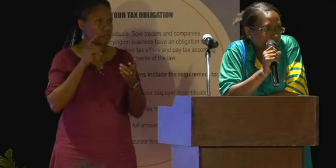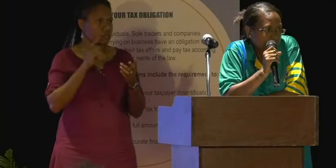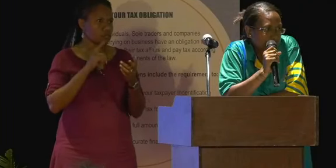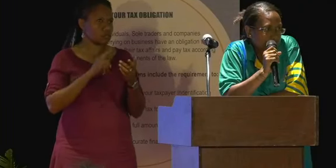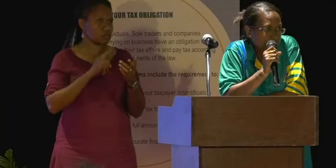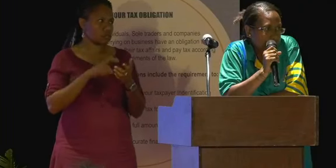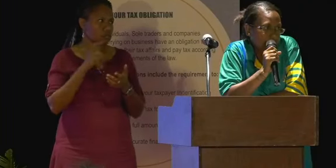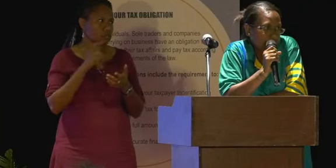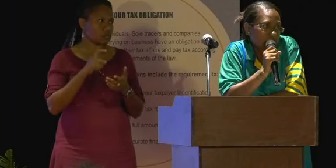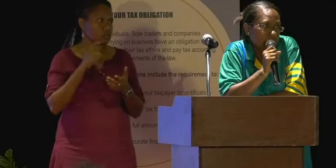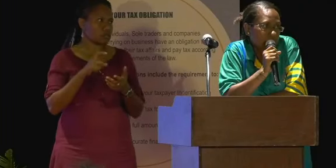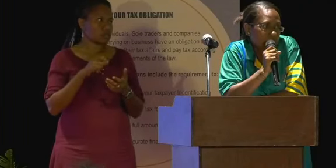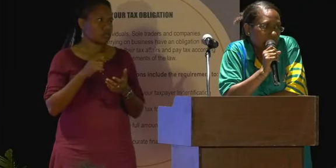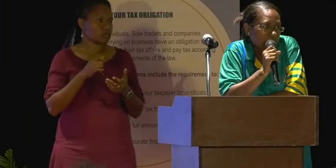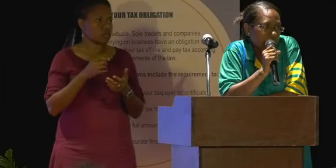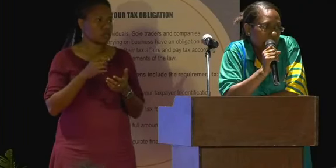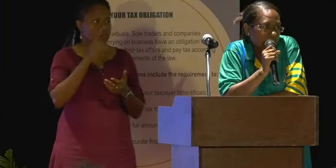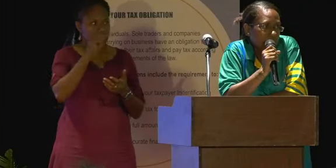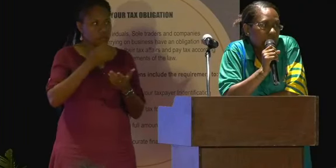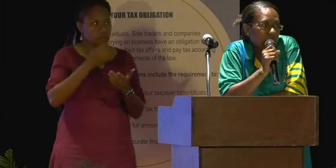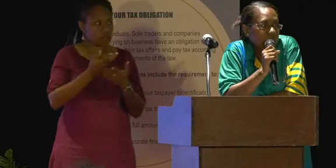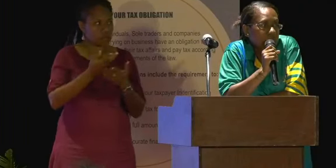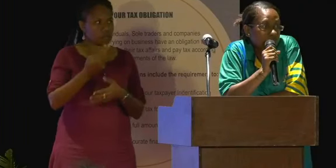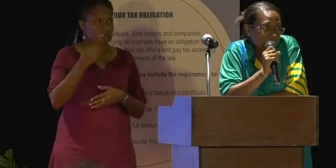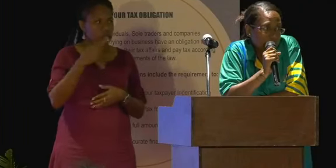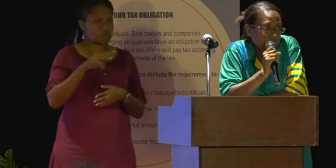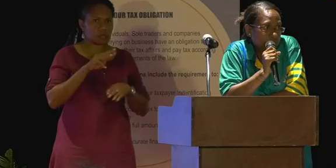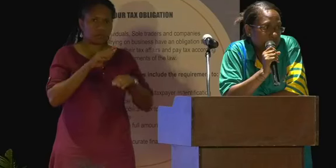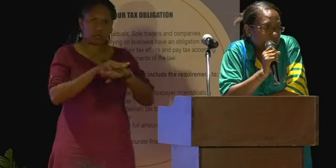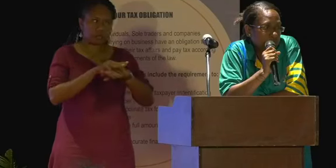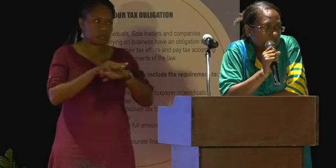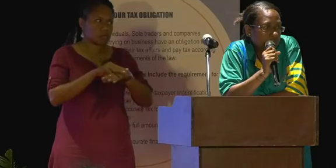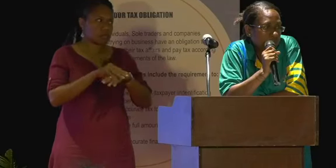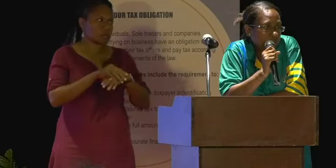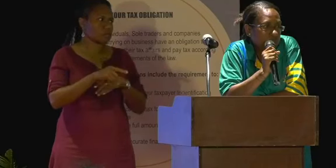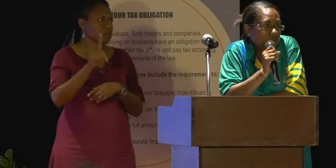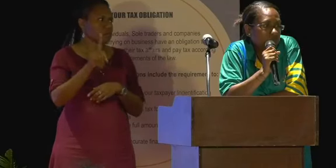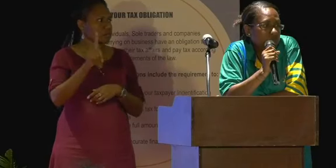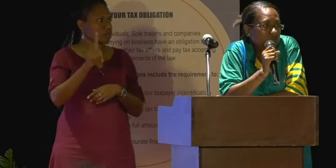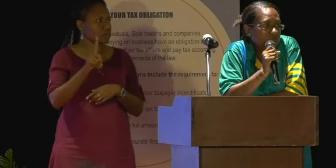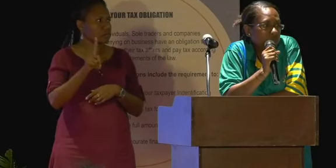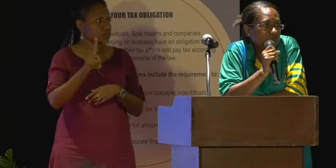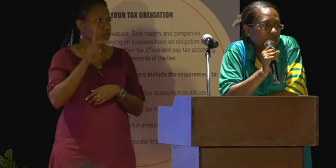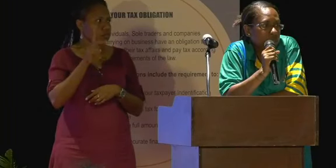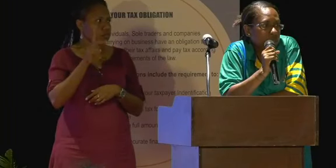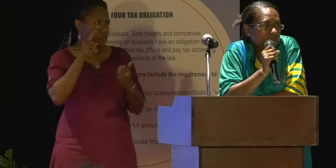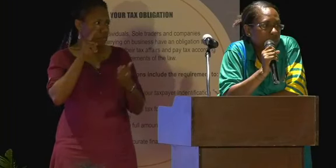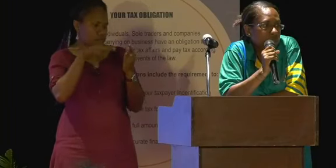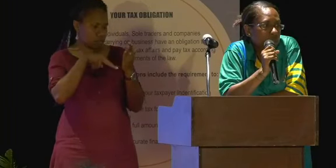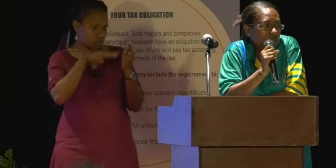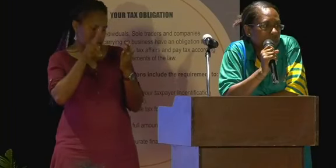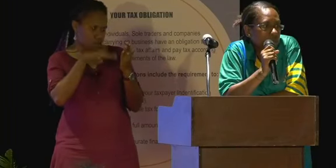12 months max, but that depends on our review. You don't wait until the